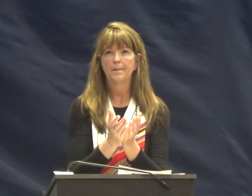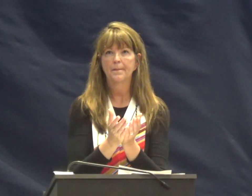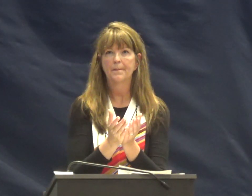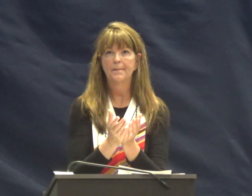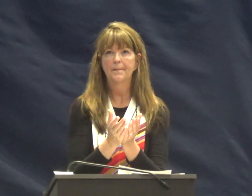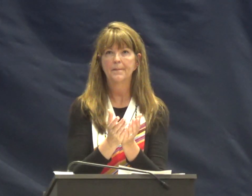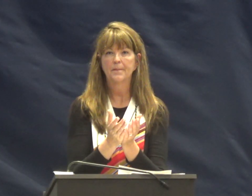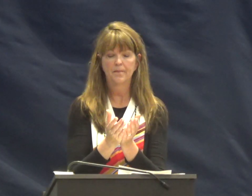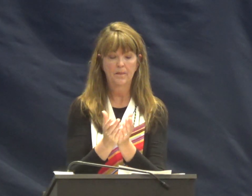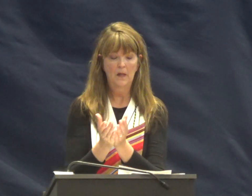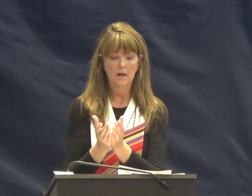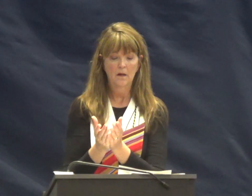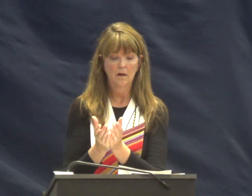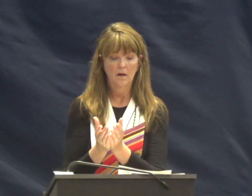Jonah goes onto the ship.